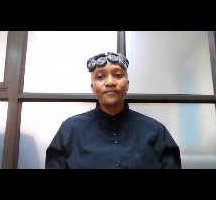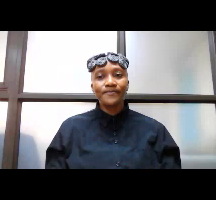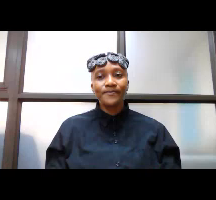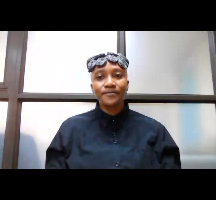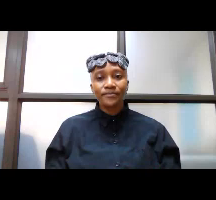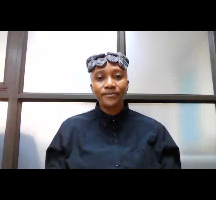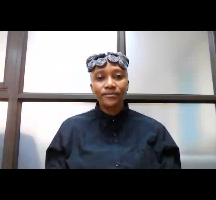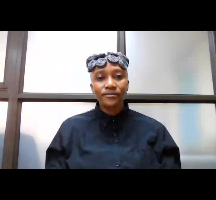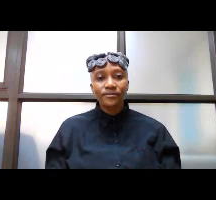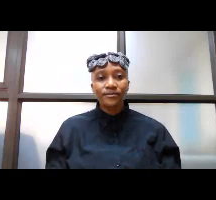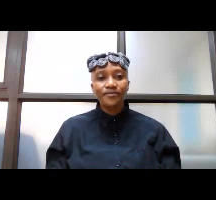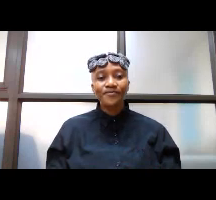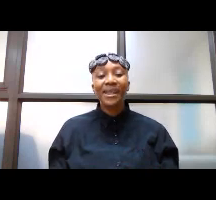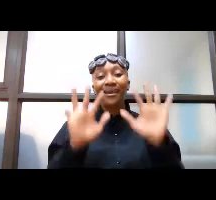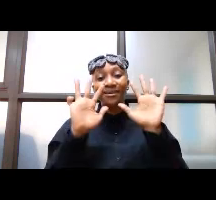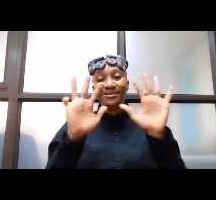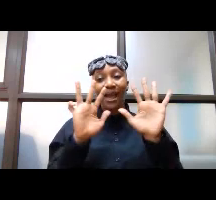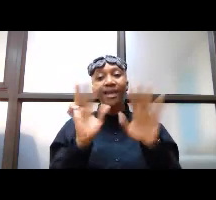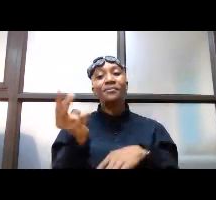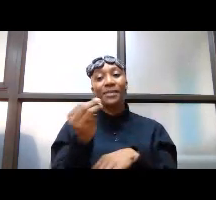It's just 9 minutes.